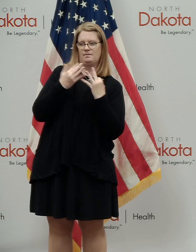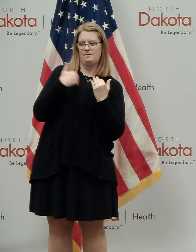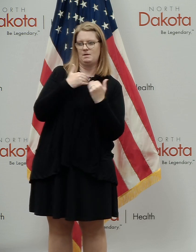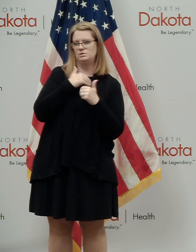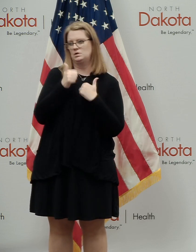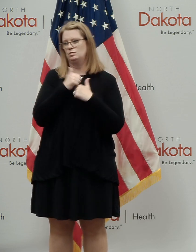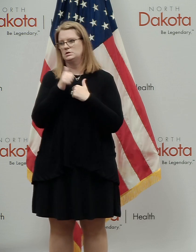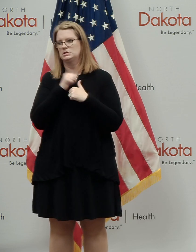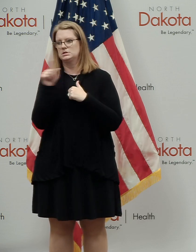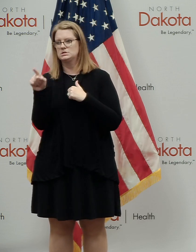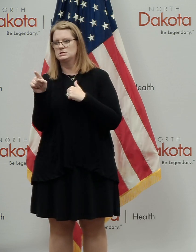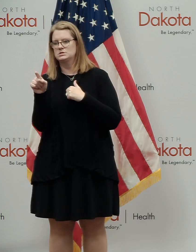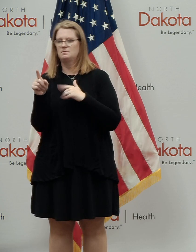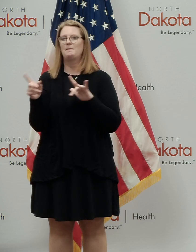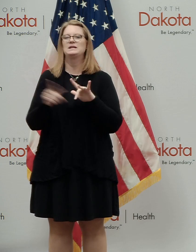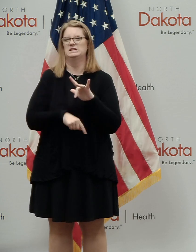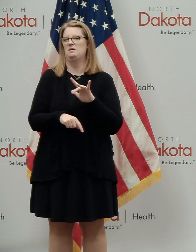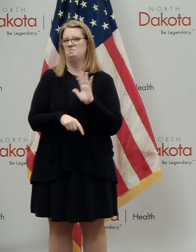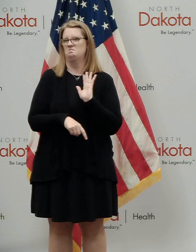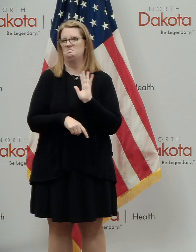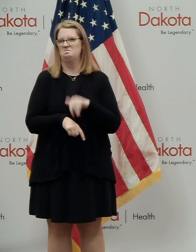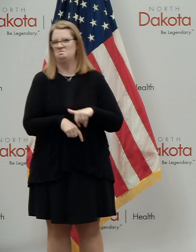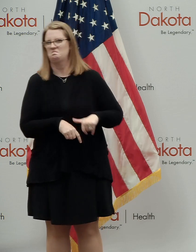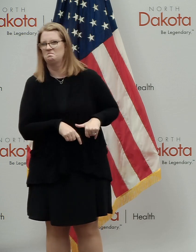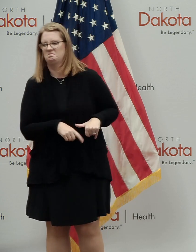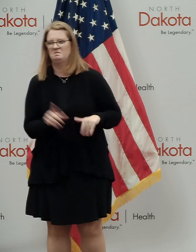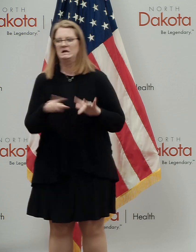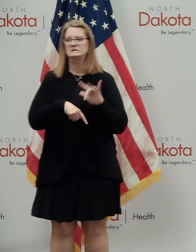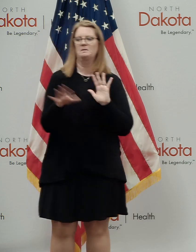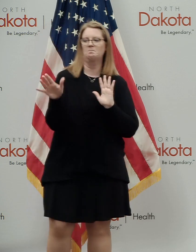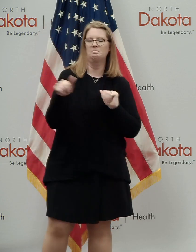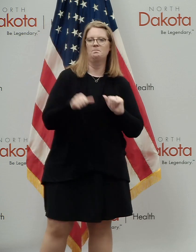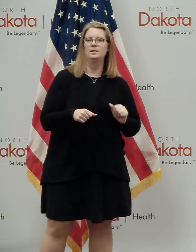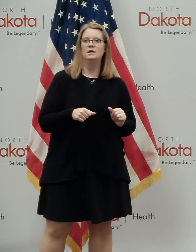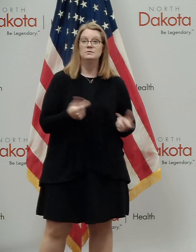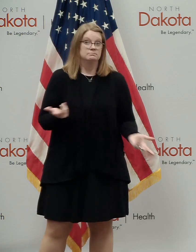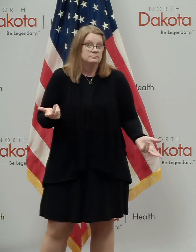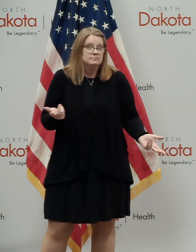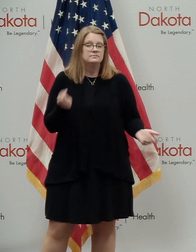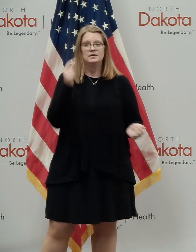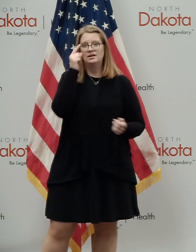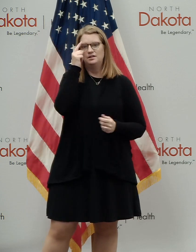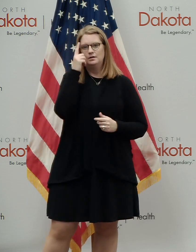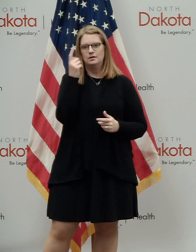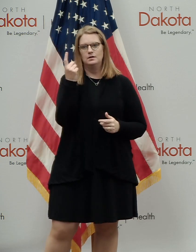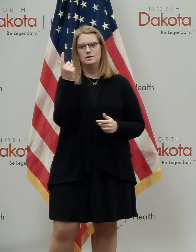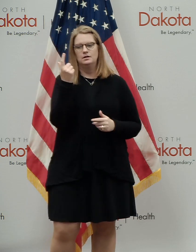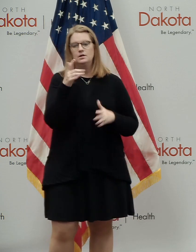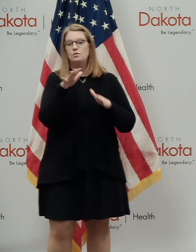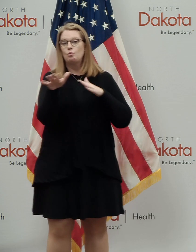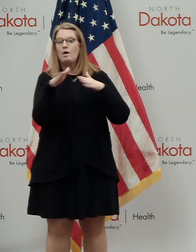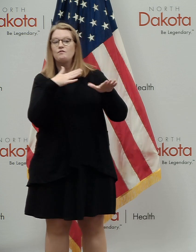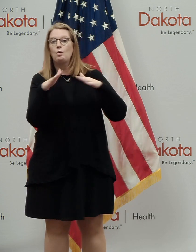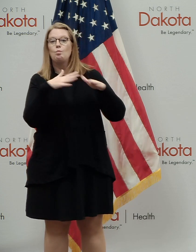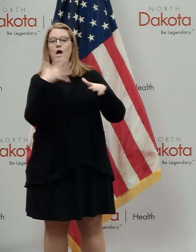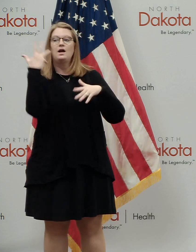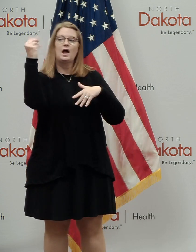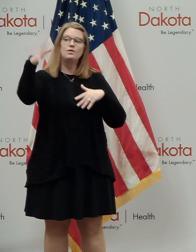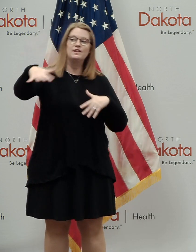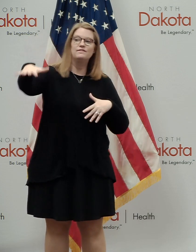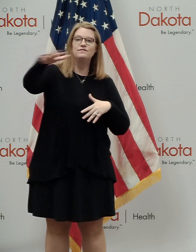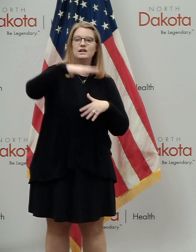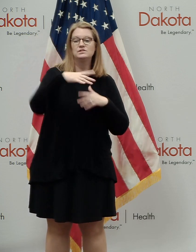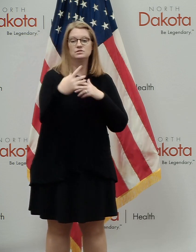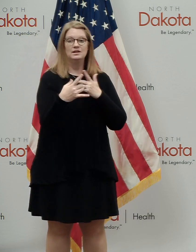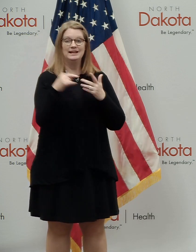I should skip this one and make a choice, because going for a walk in the country, going